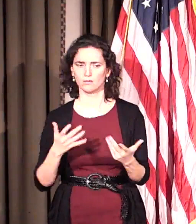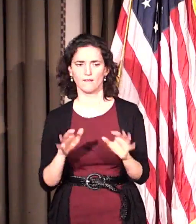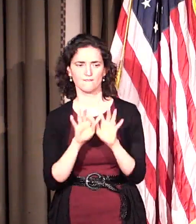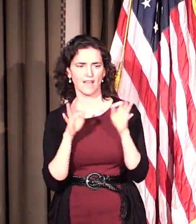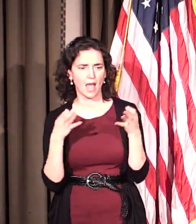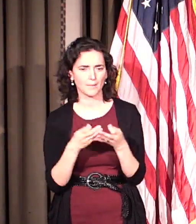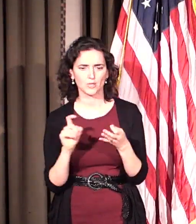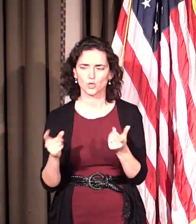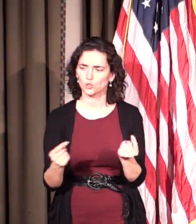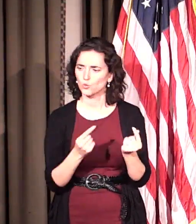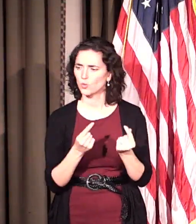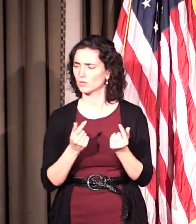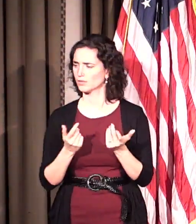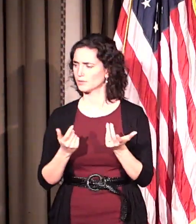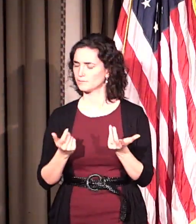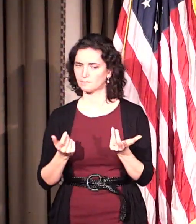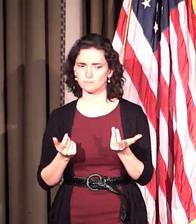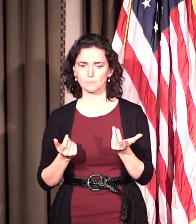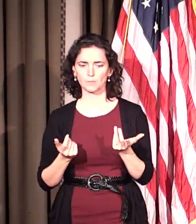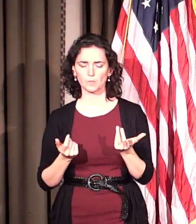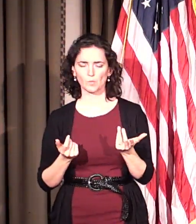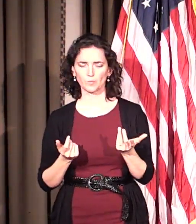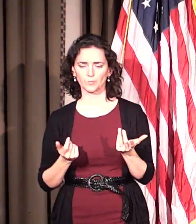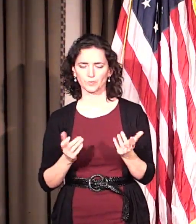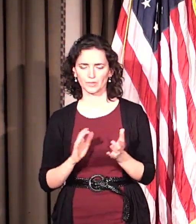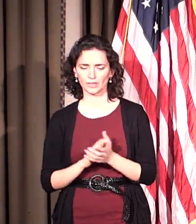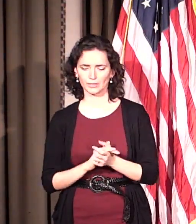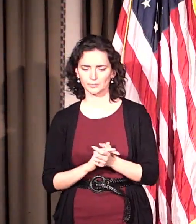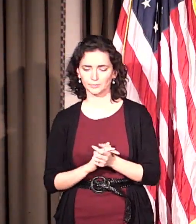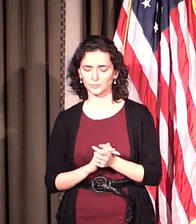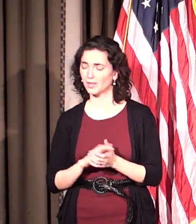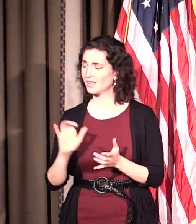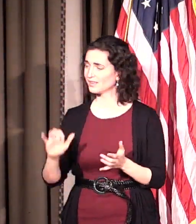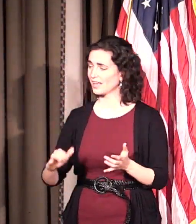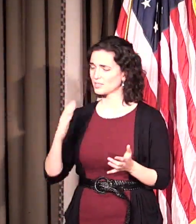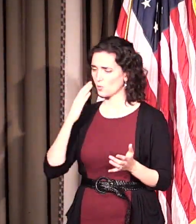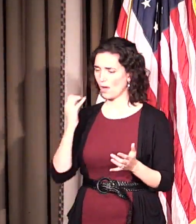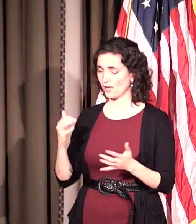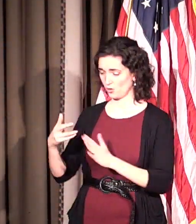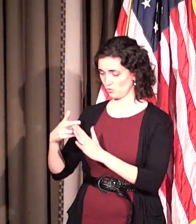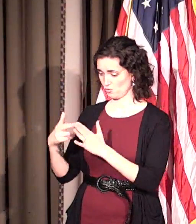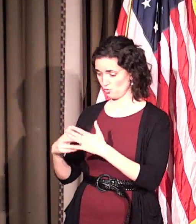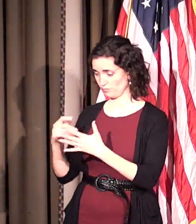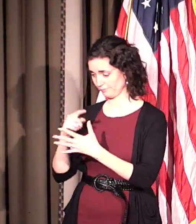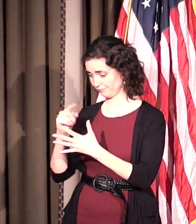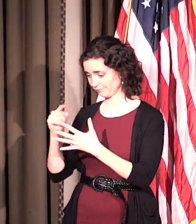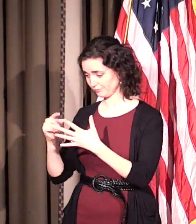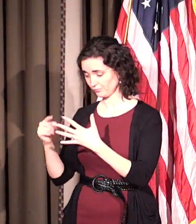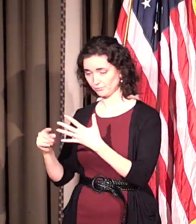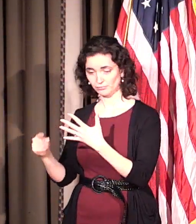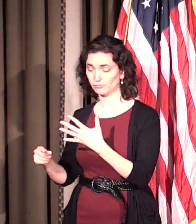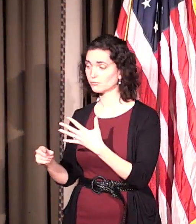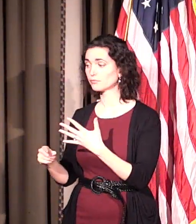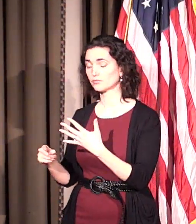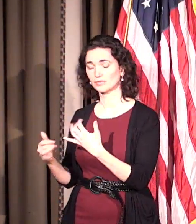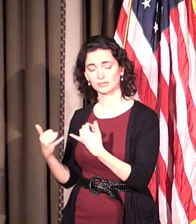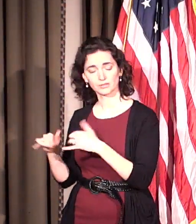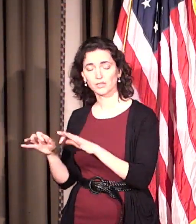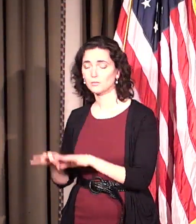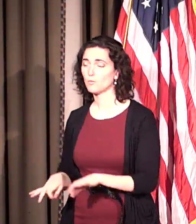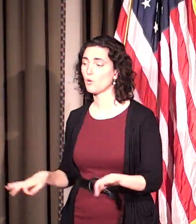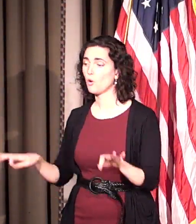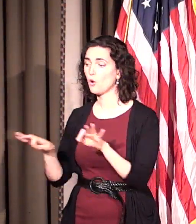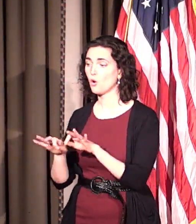family, with other activities that we engage in. And that's why these mitigation measures are as important, or perhaps